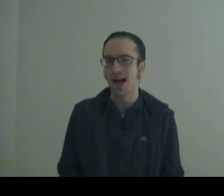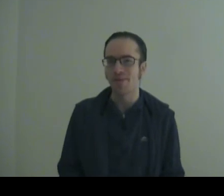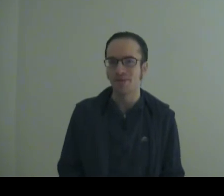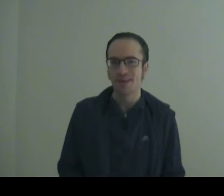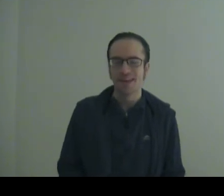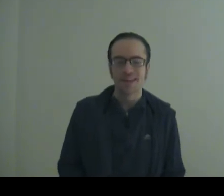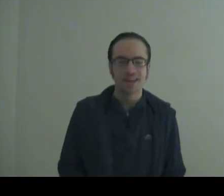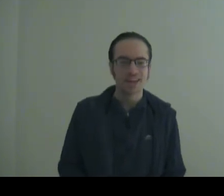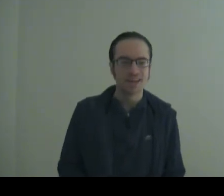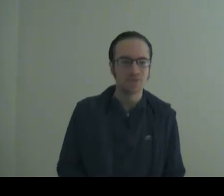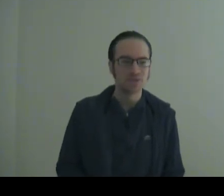alive. It would...